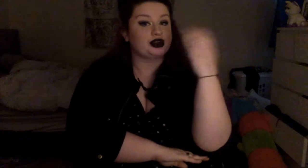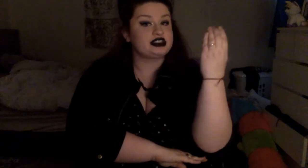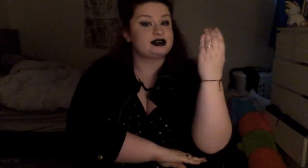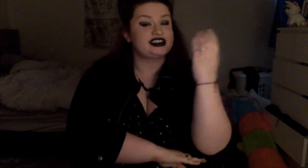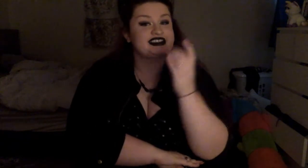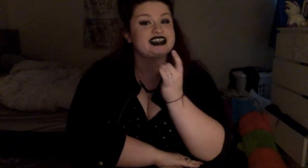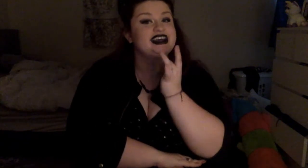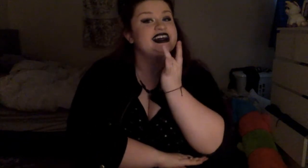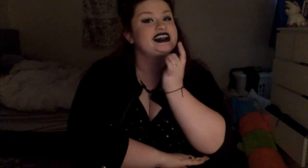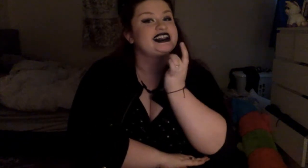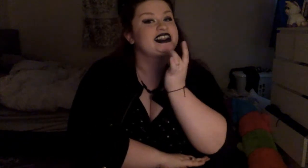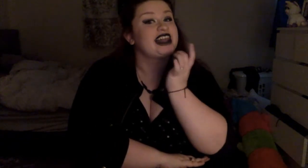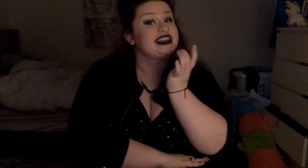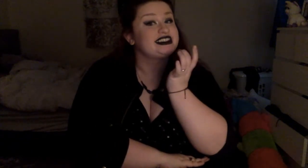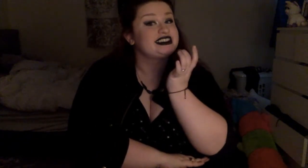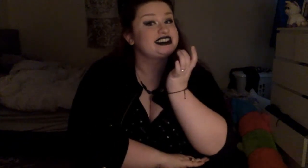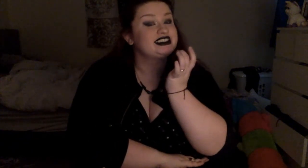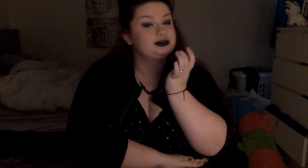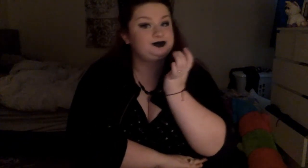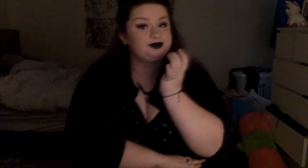Christmas lights.